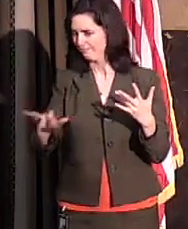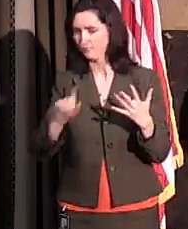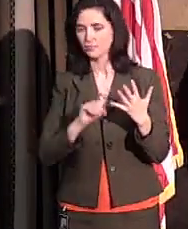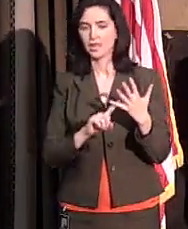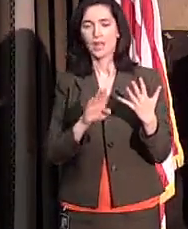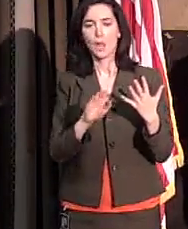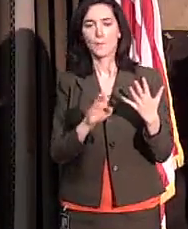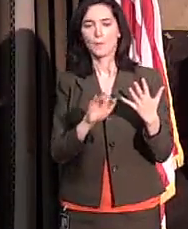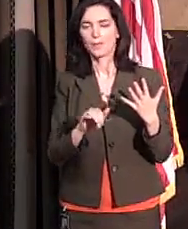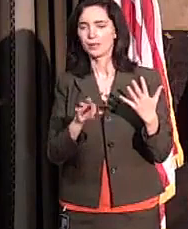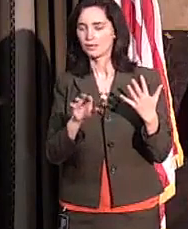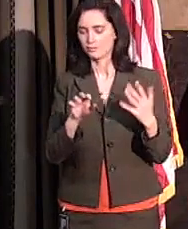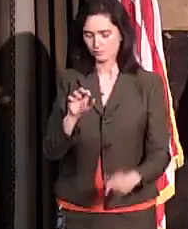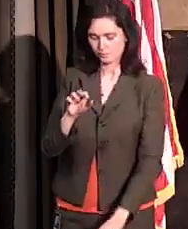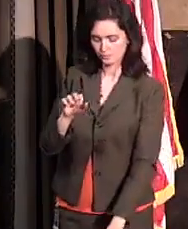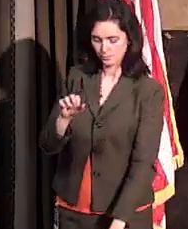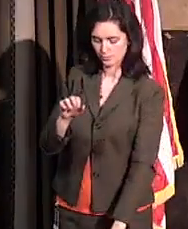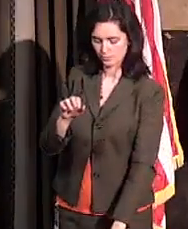that order.